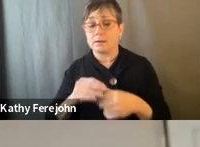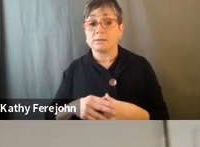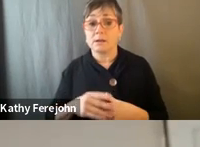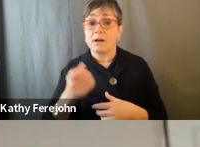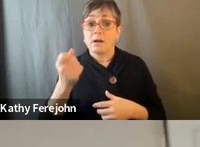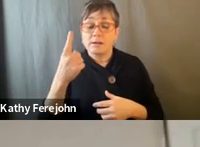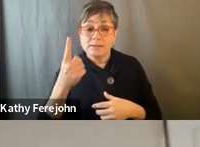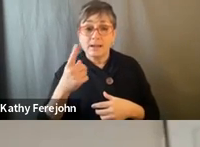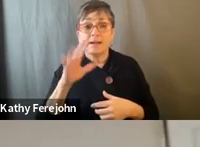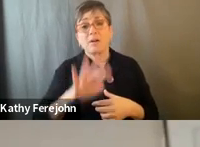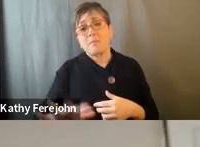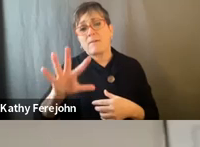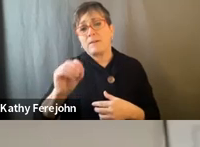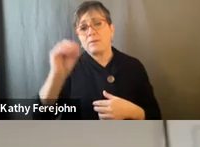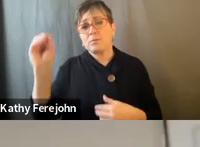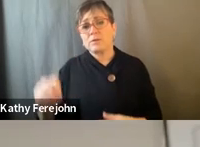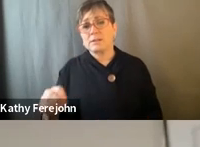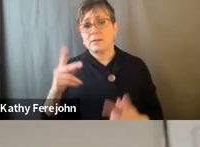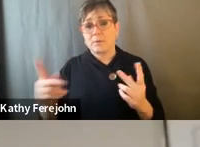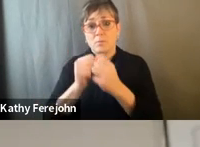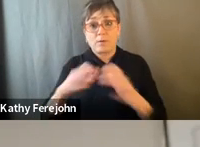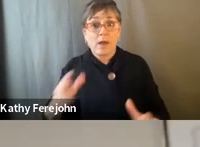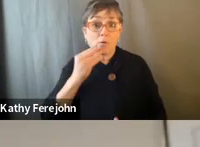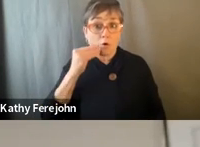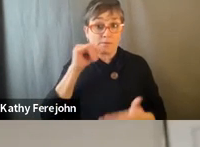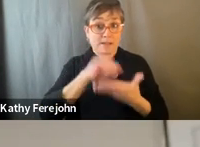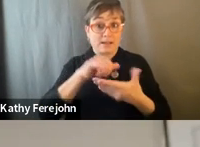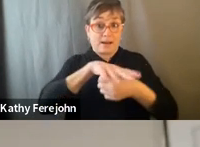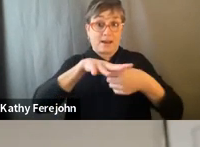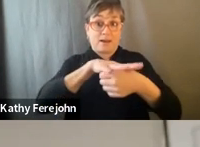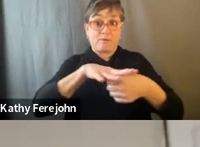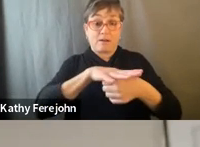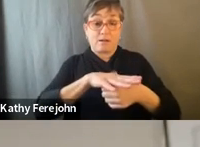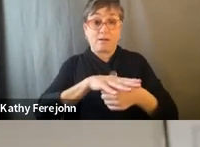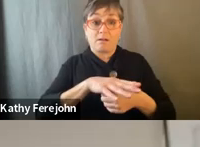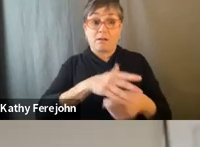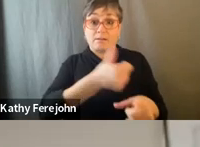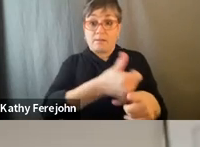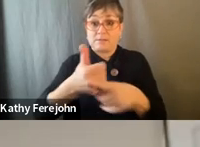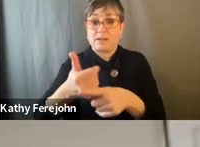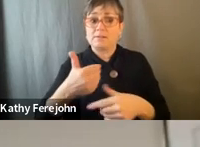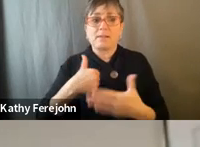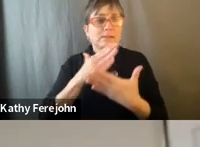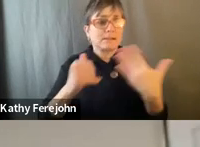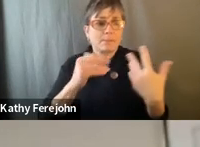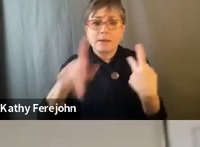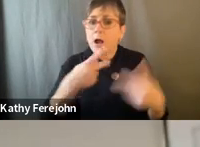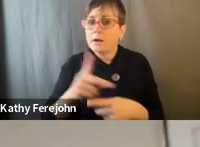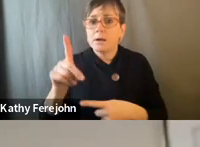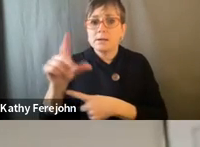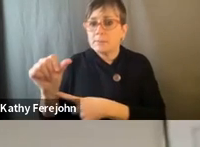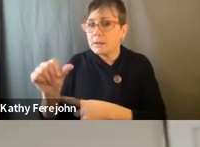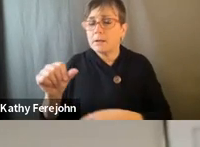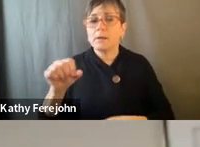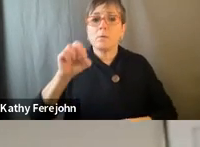nearly 50% of our homeless population suffer from some form of disability or